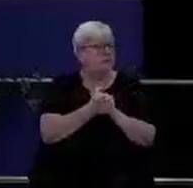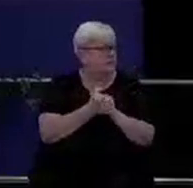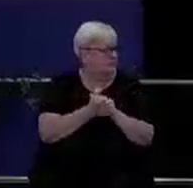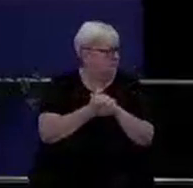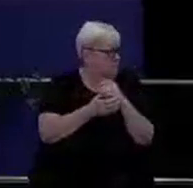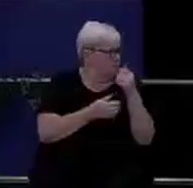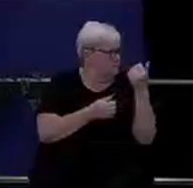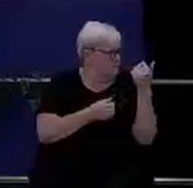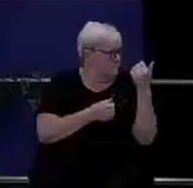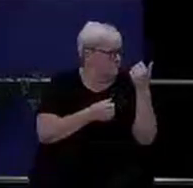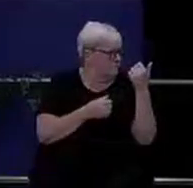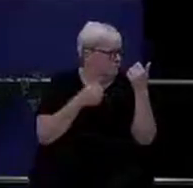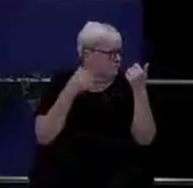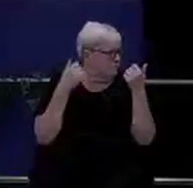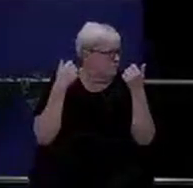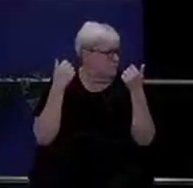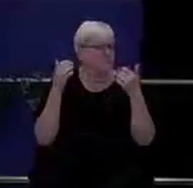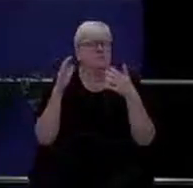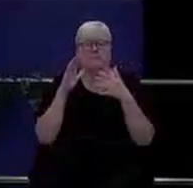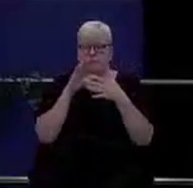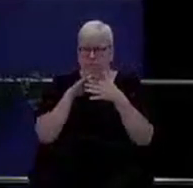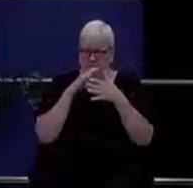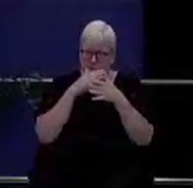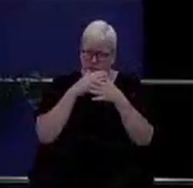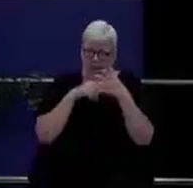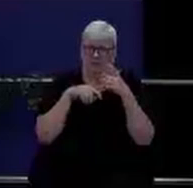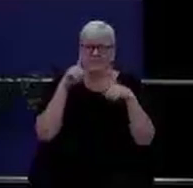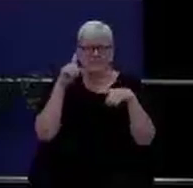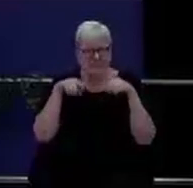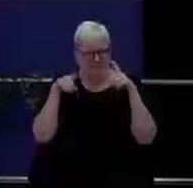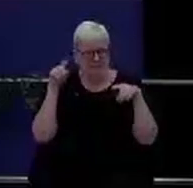That's quite a difficult one, because there are very different types.